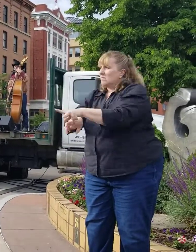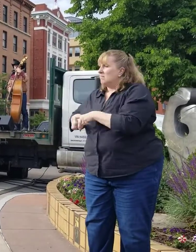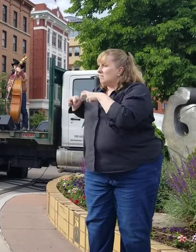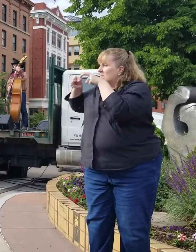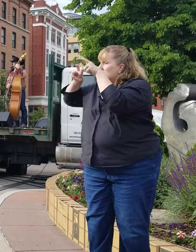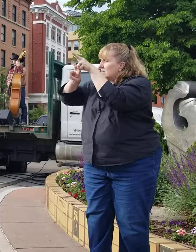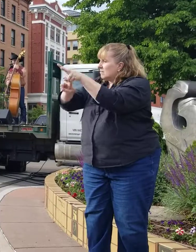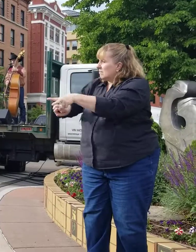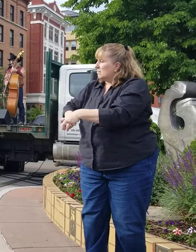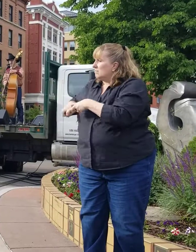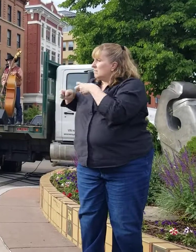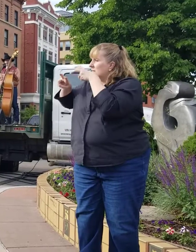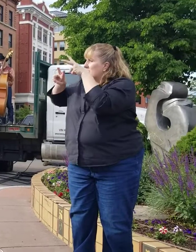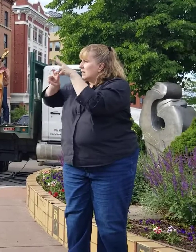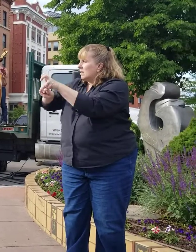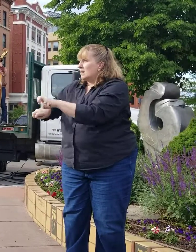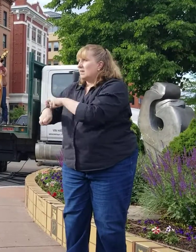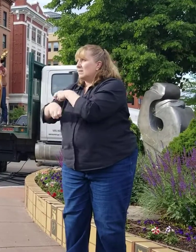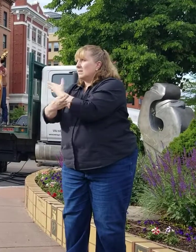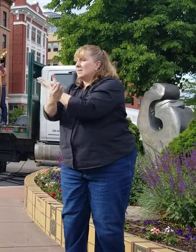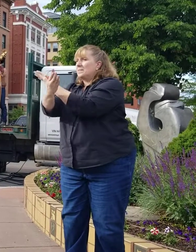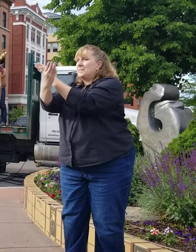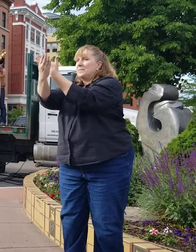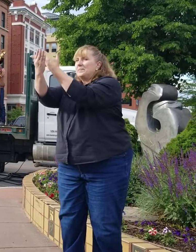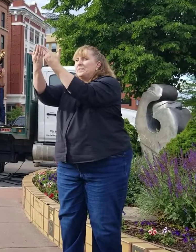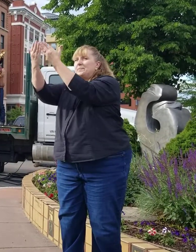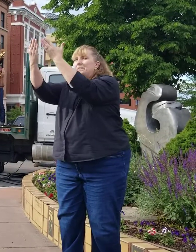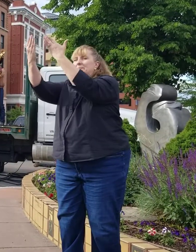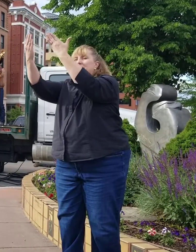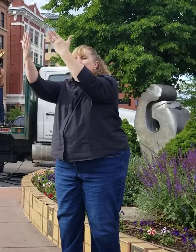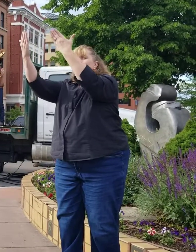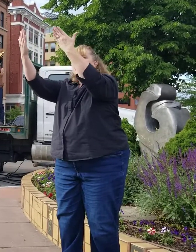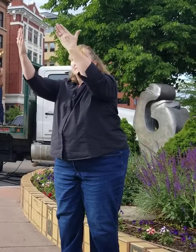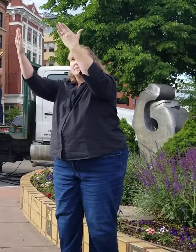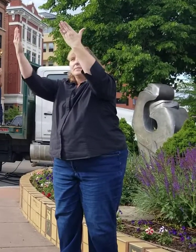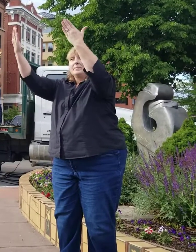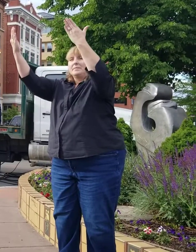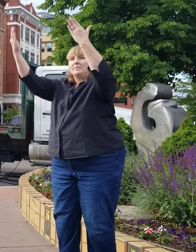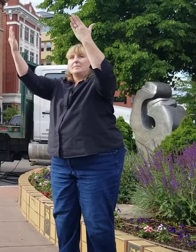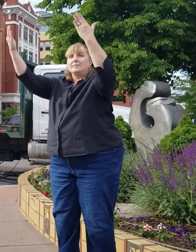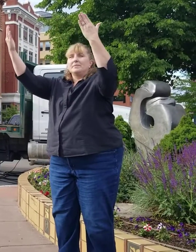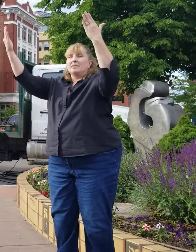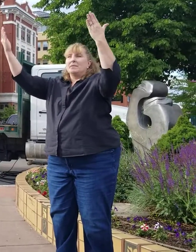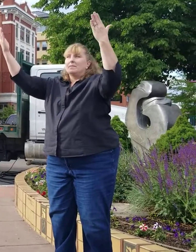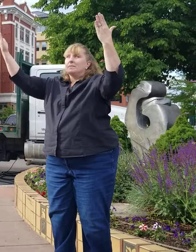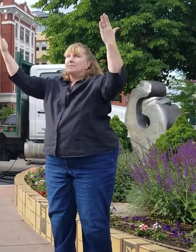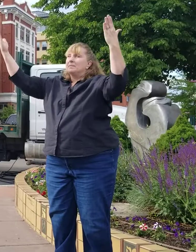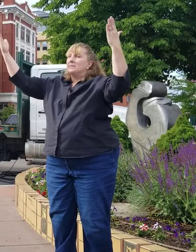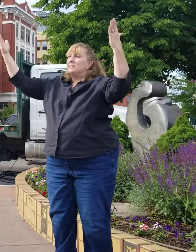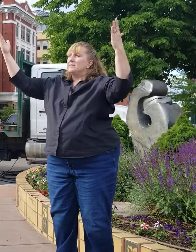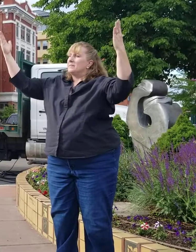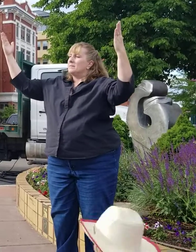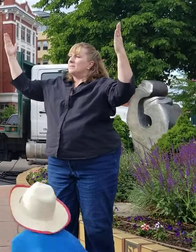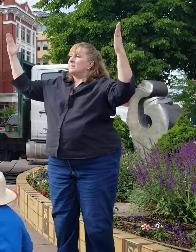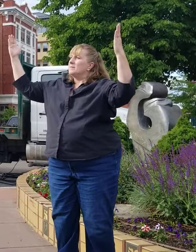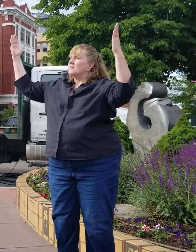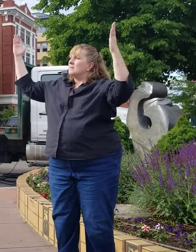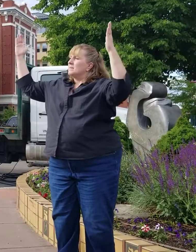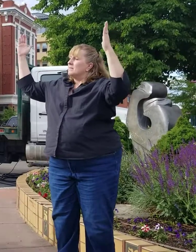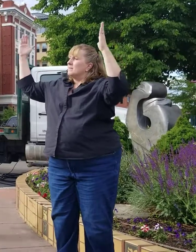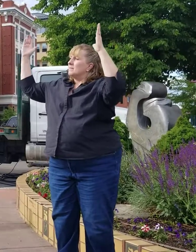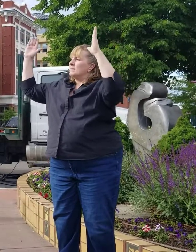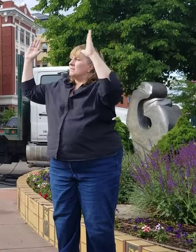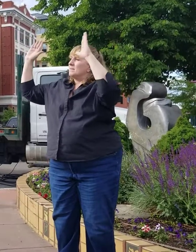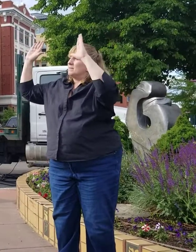the sky. Hey-ya-ya-ya-ya!